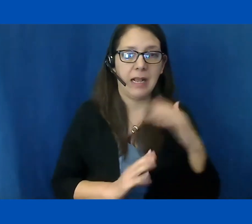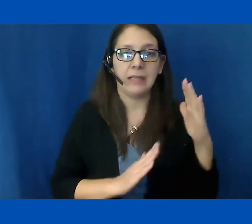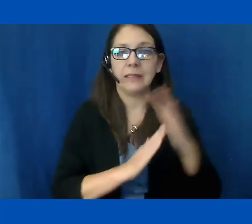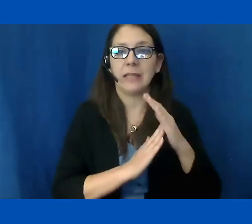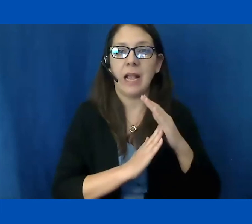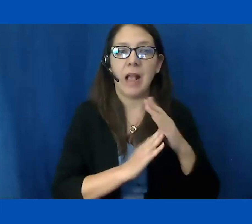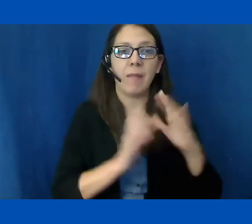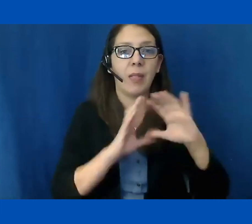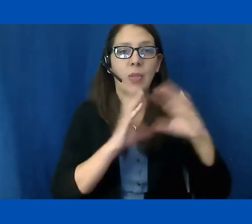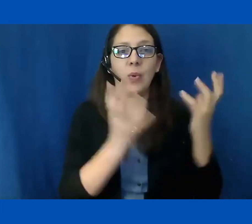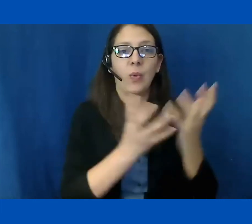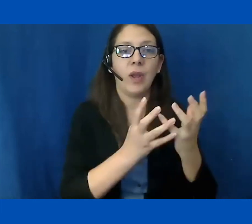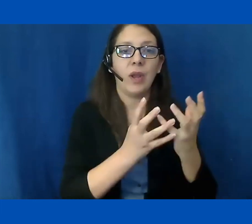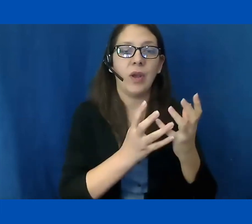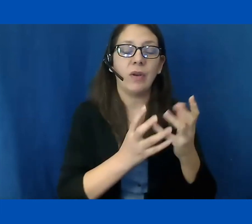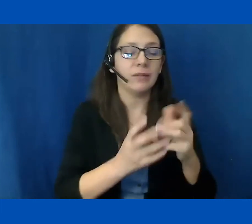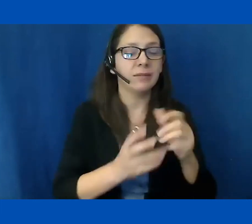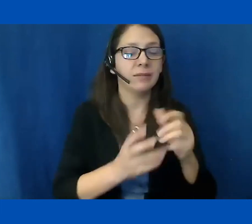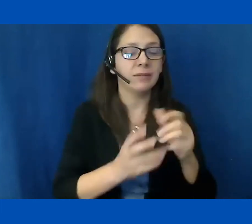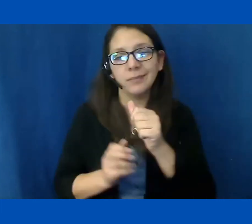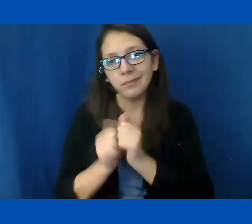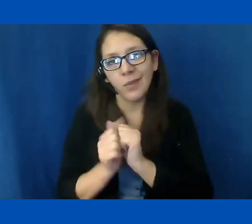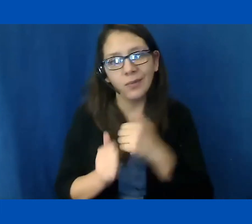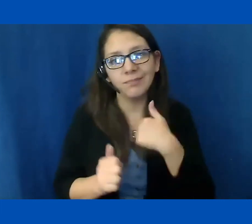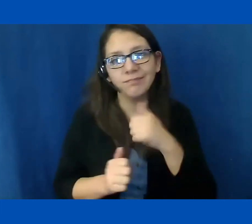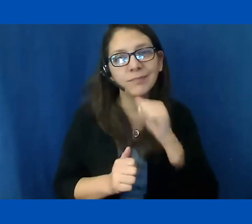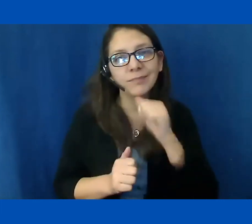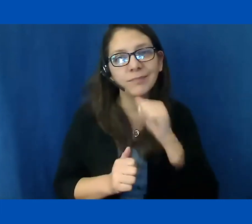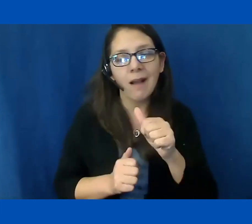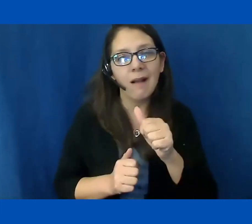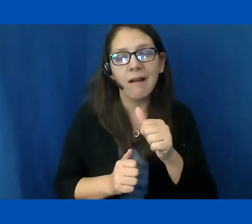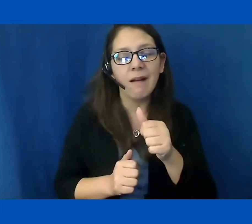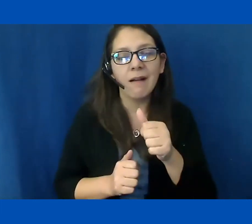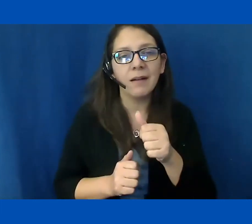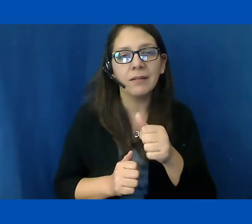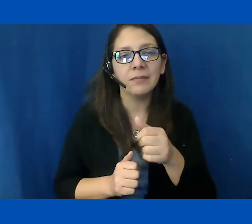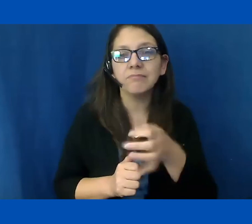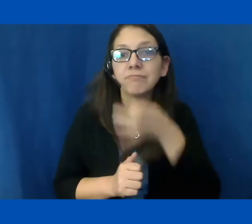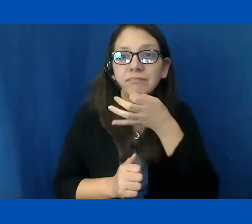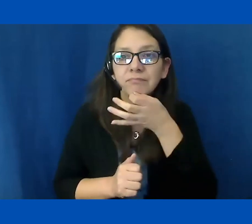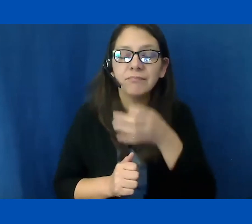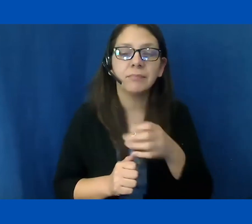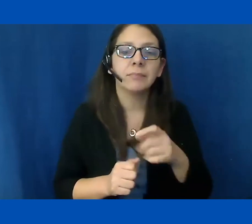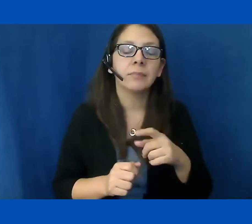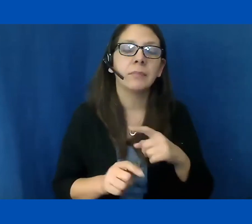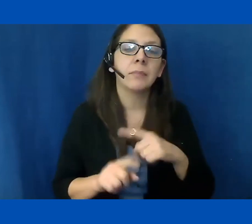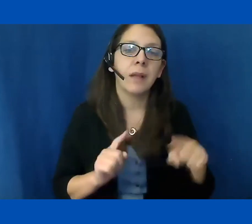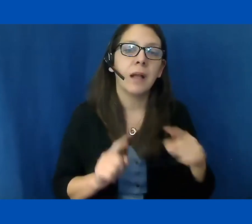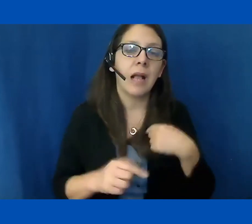because I'm not really good at them. Um, but I really enjoyed singing and